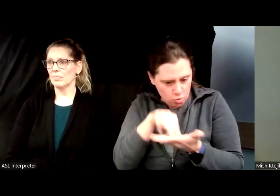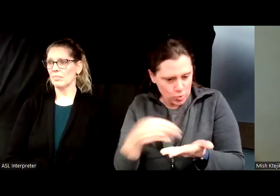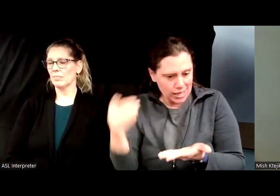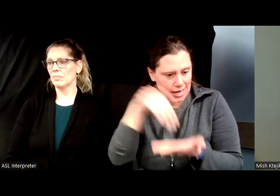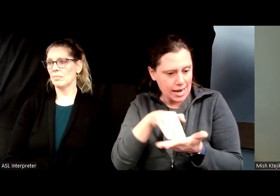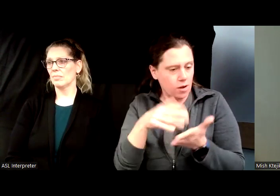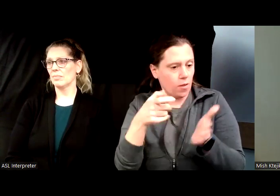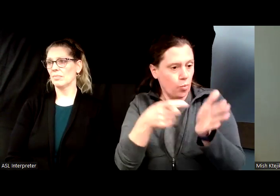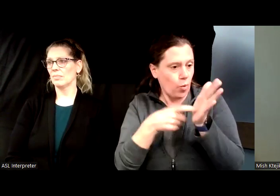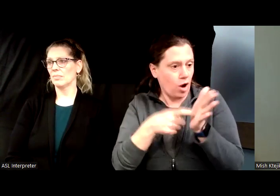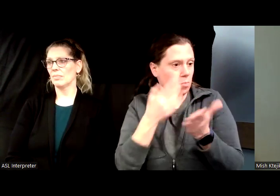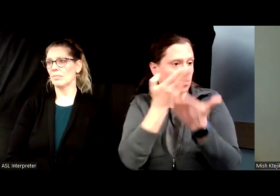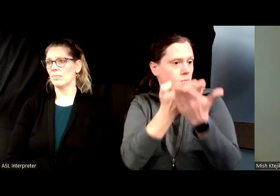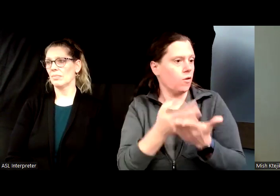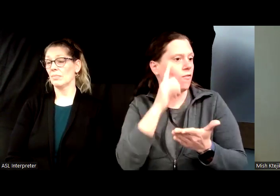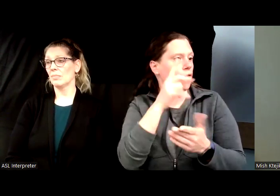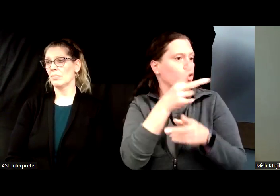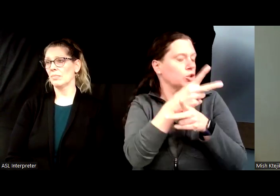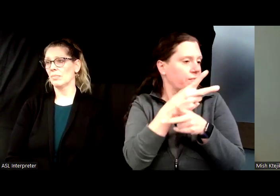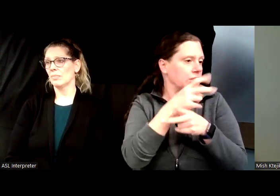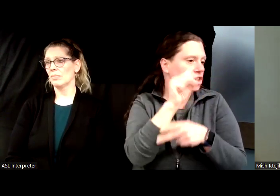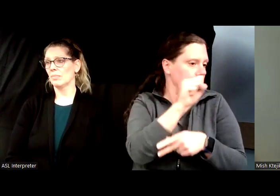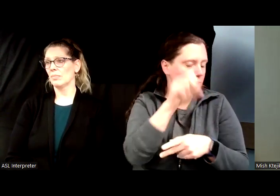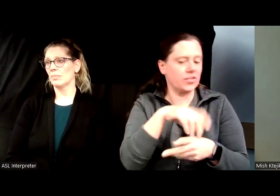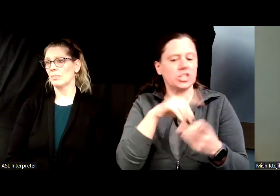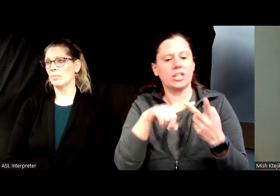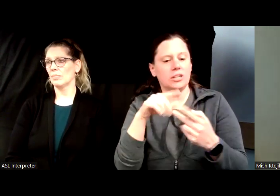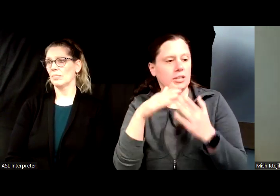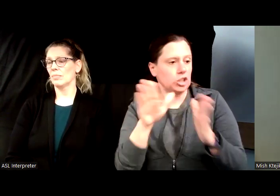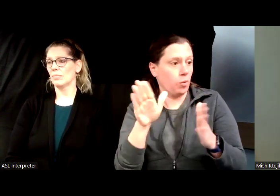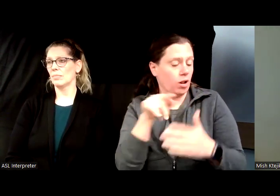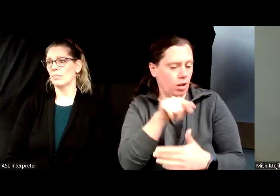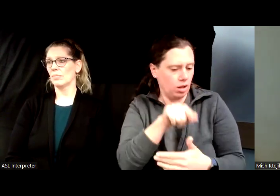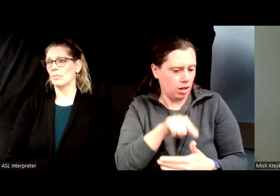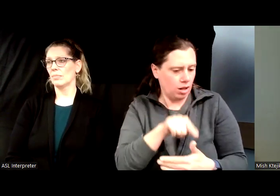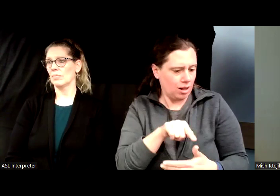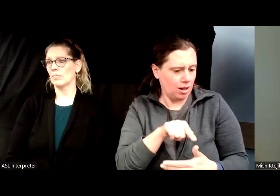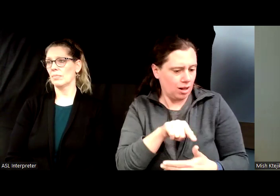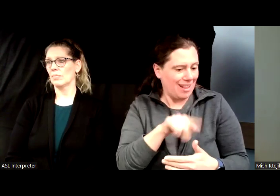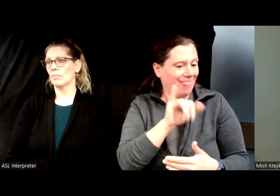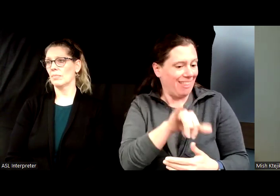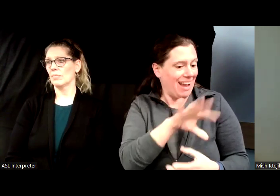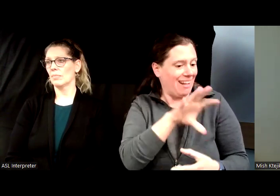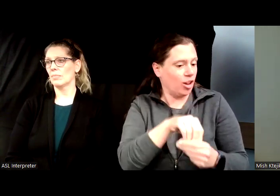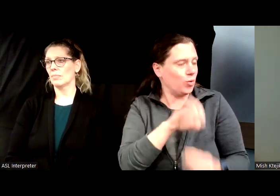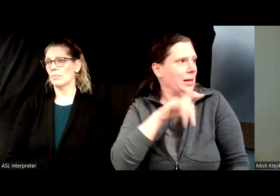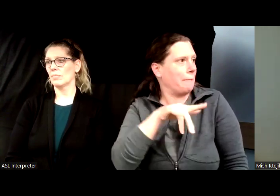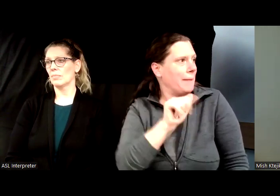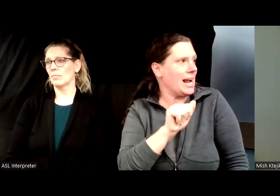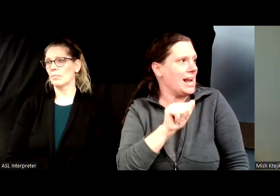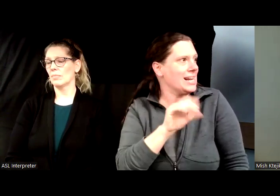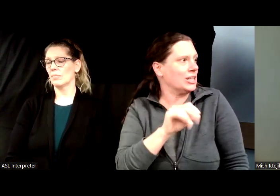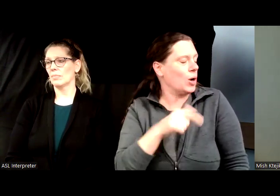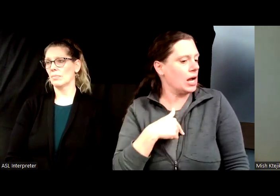As we were just talking and I read over it again, and the requirements are like a proof of supervision, general, and